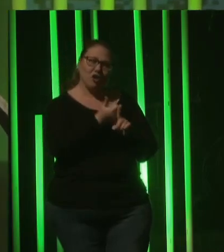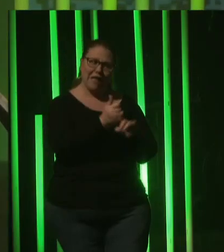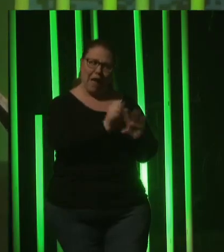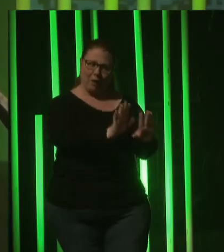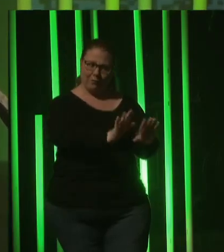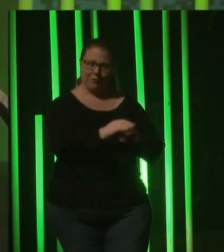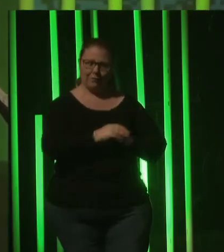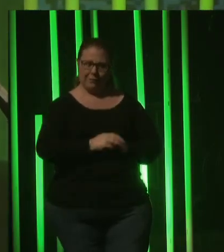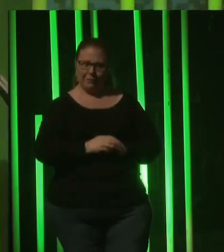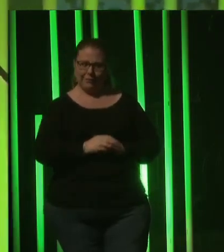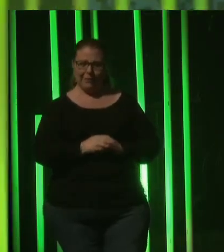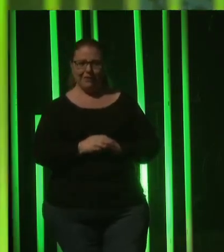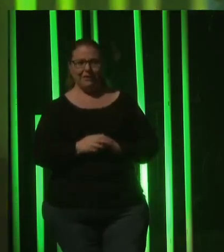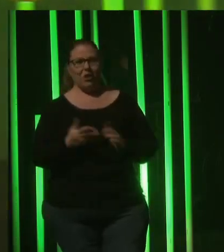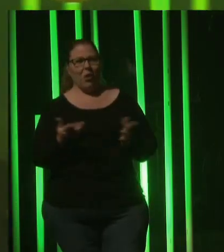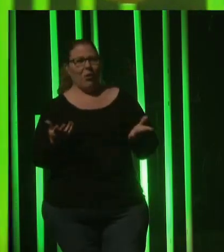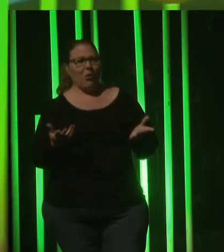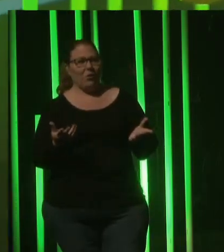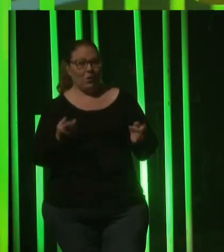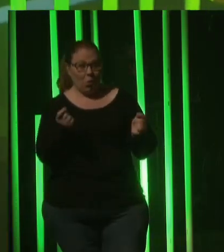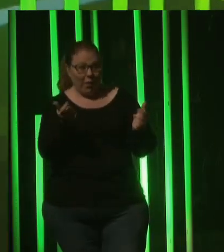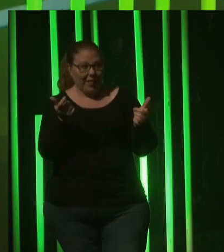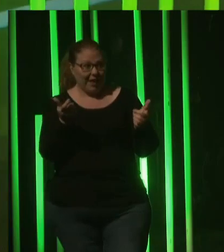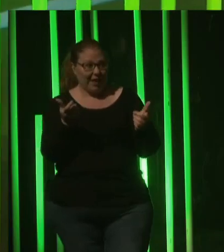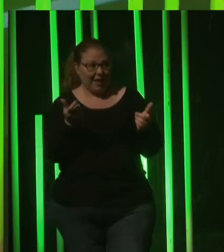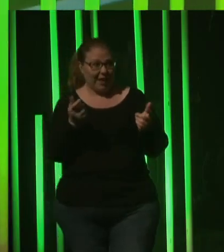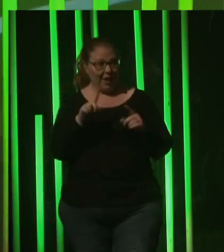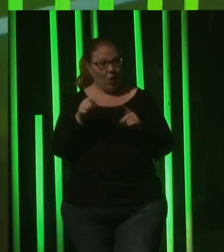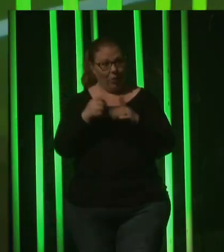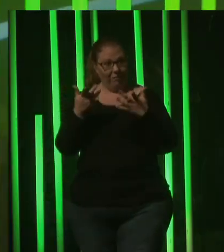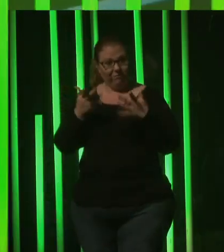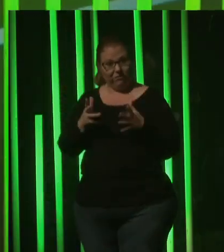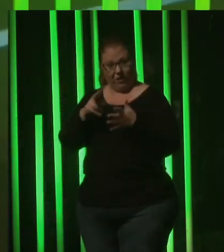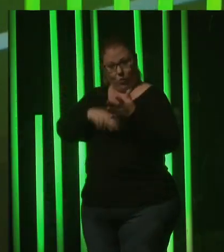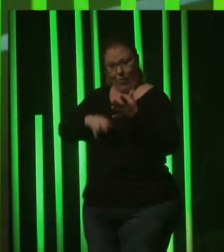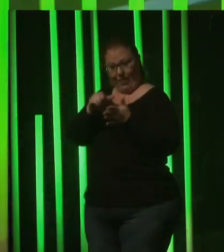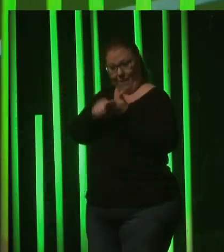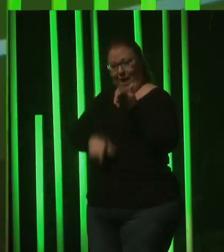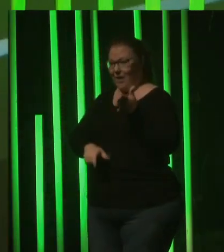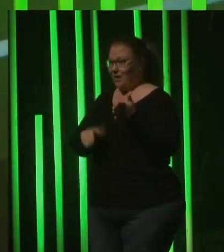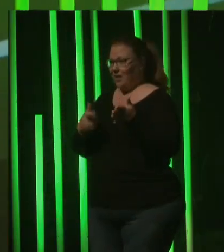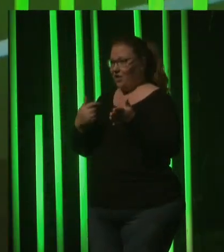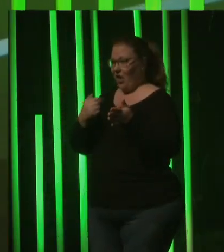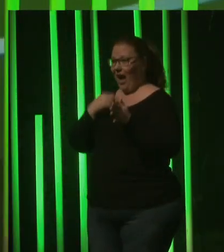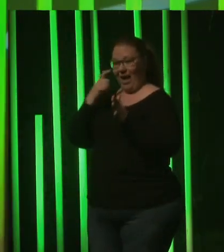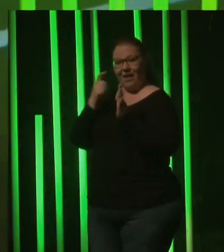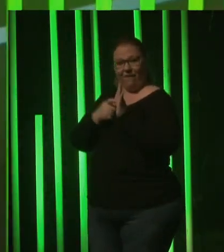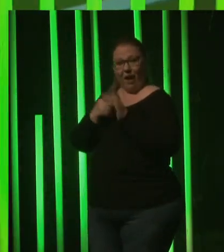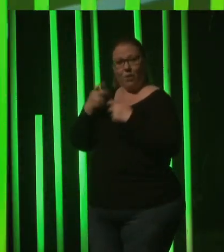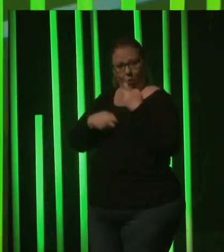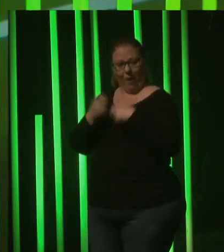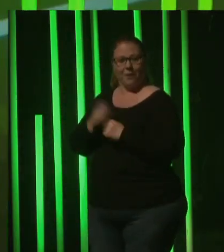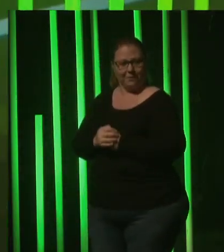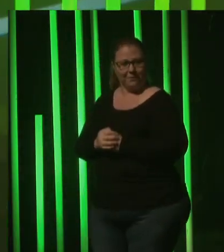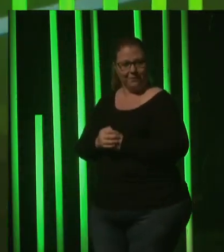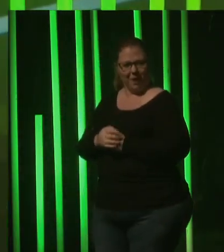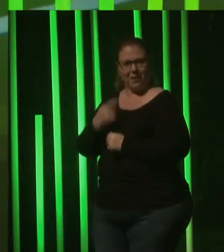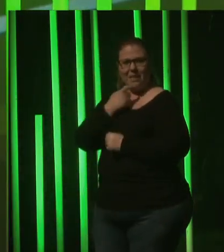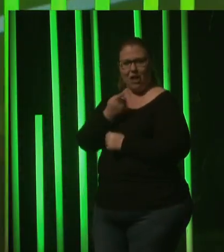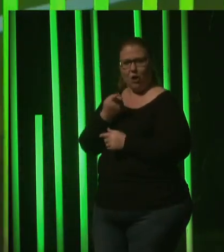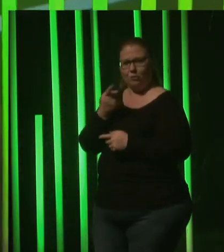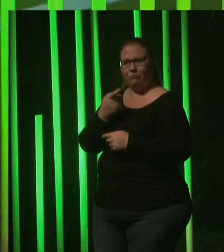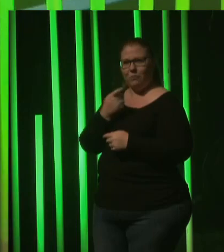yourself. And so I quickly, once I read this passage, I identified what the problem was. And let me tell you what the problem